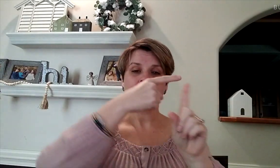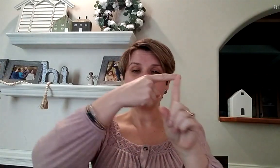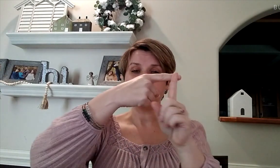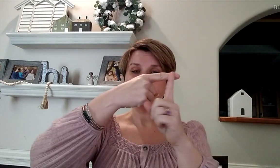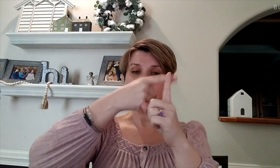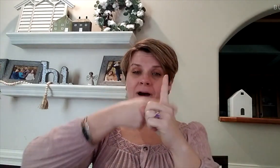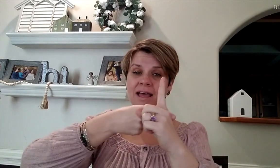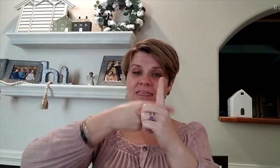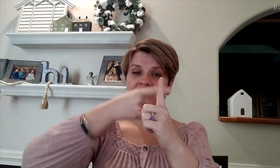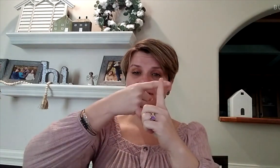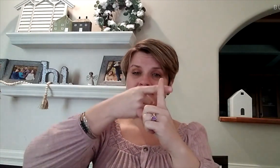month,